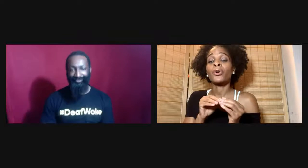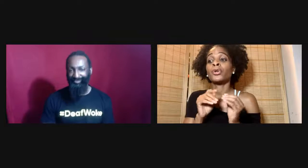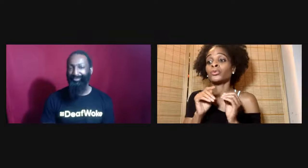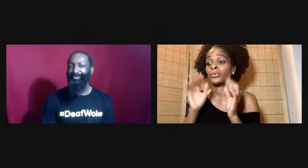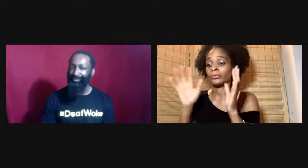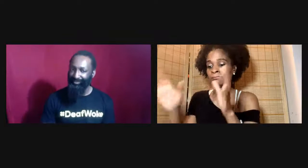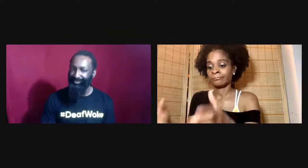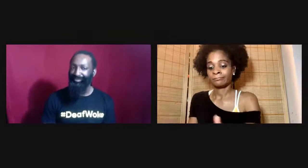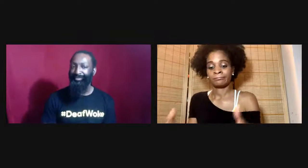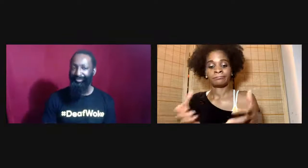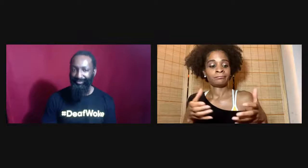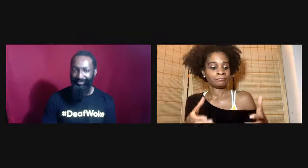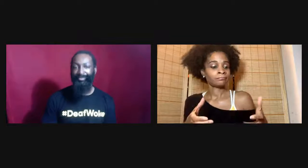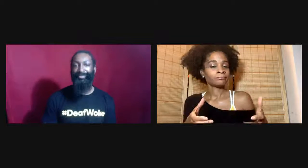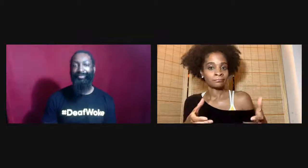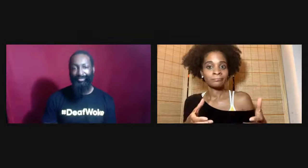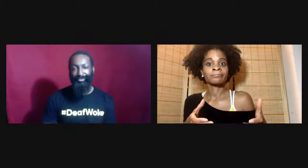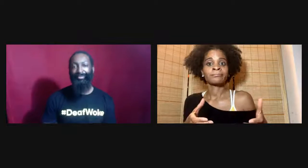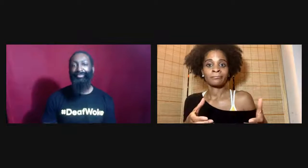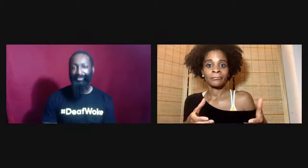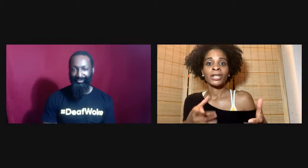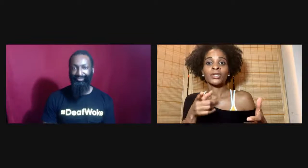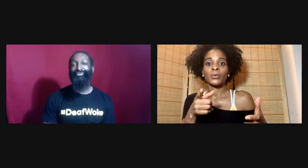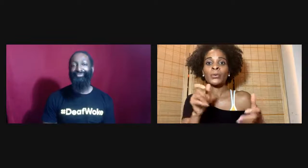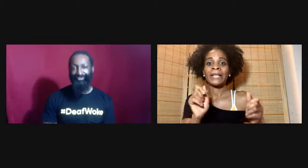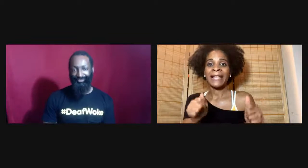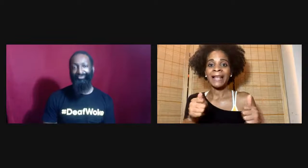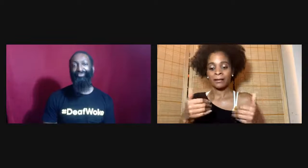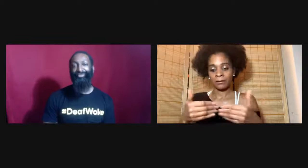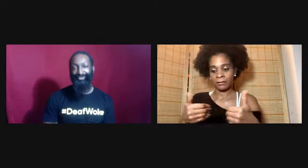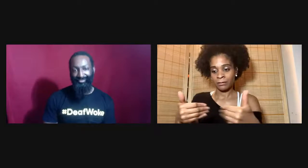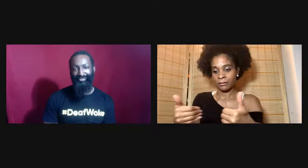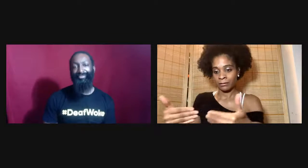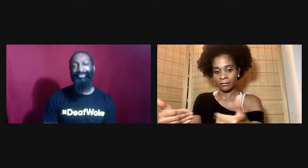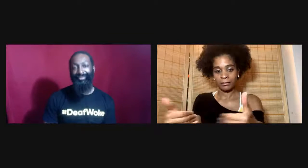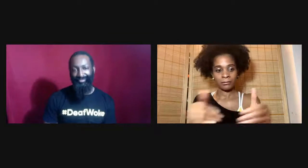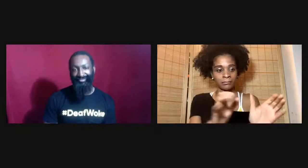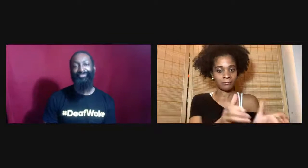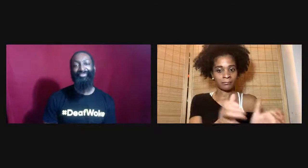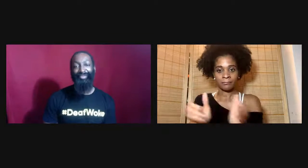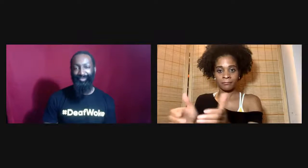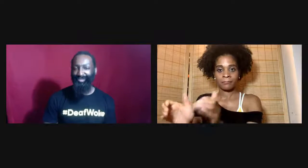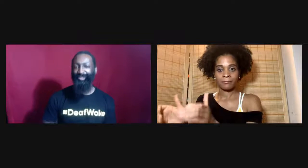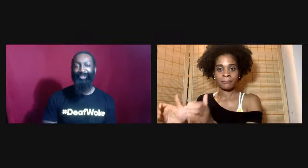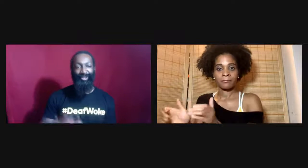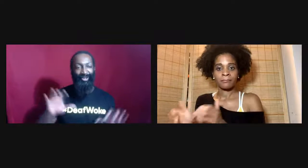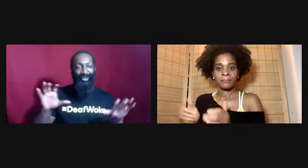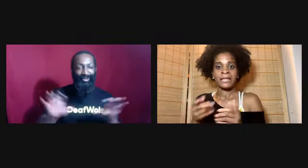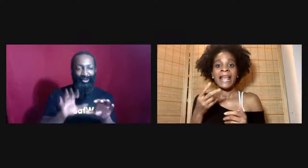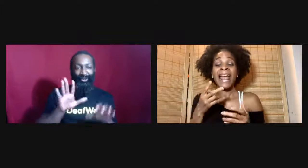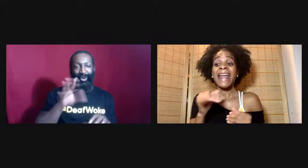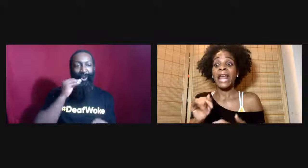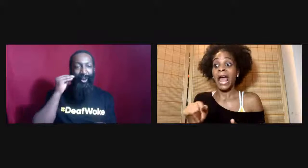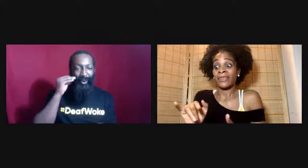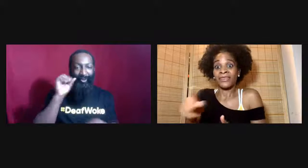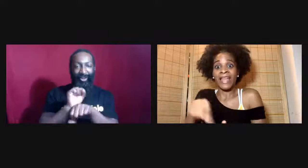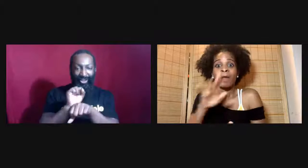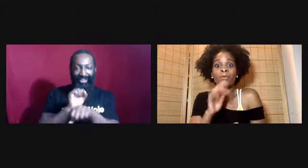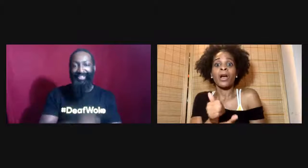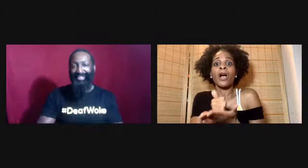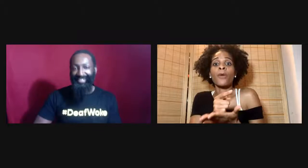research. The more you research, the more knowledge you have to work with. You can, you